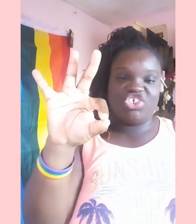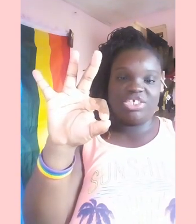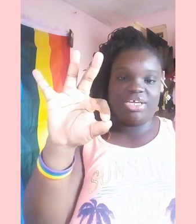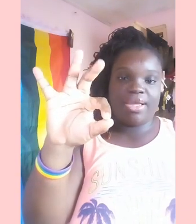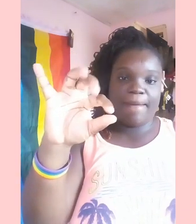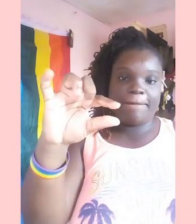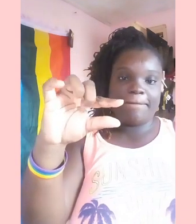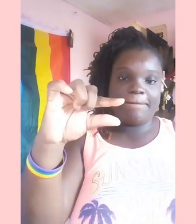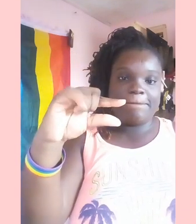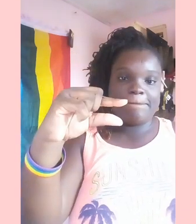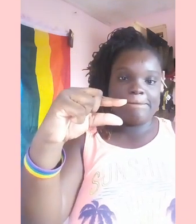G,